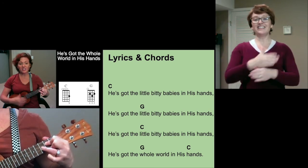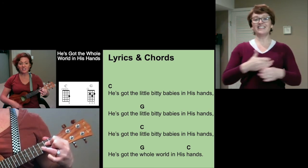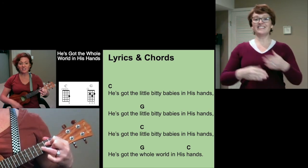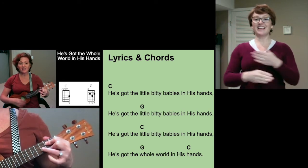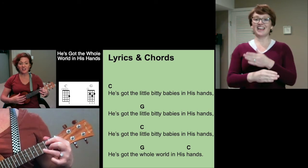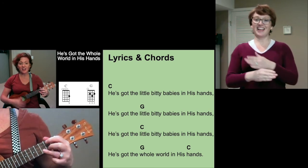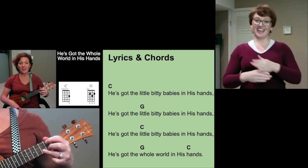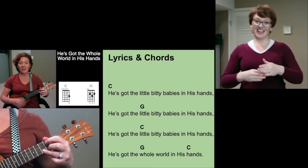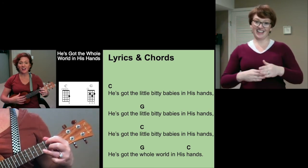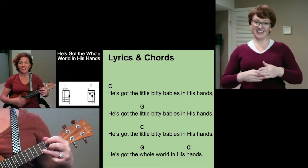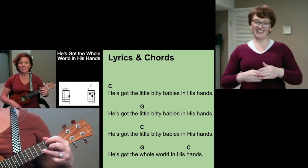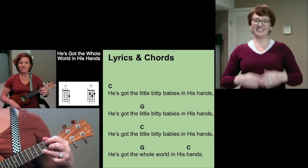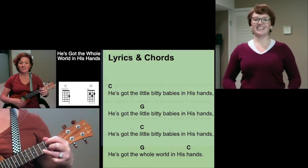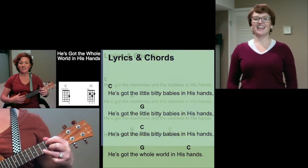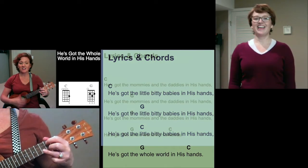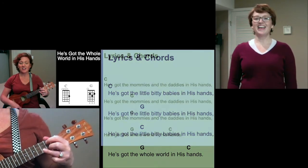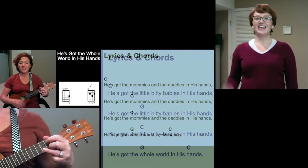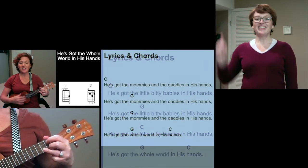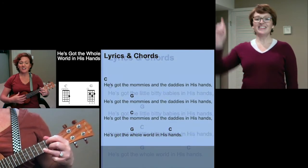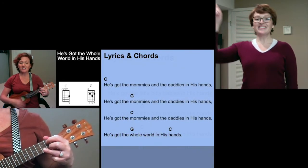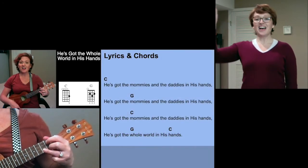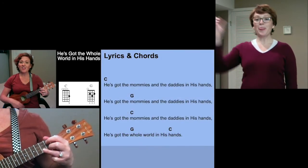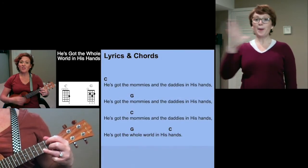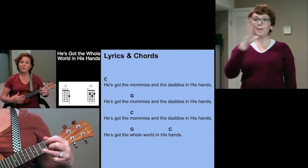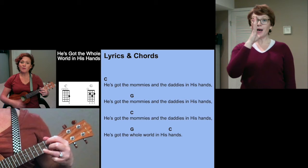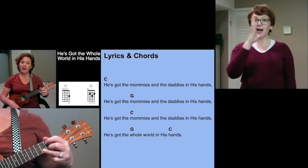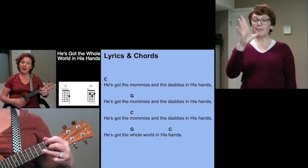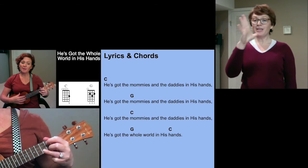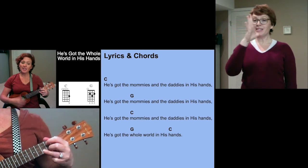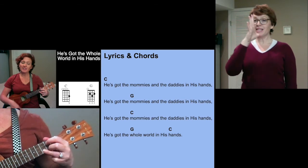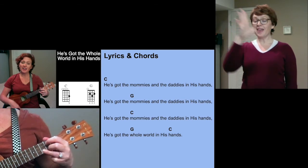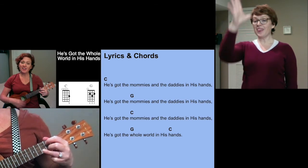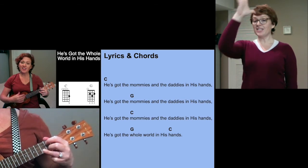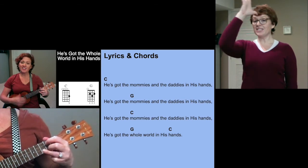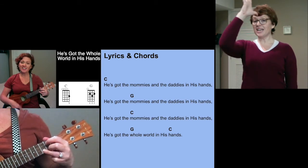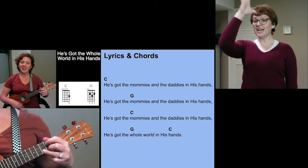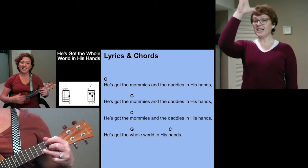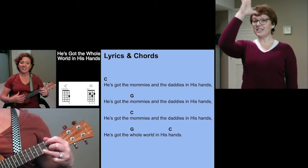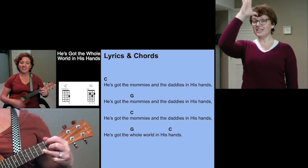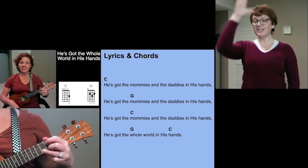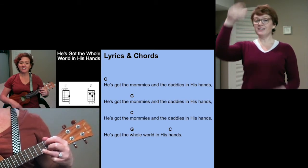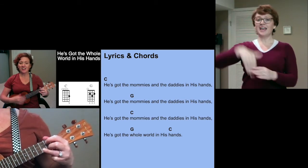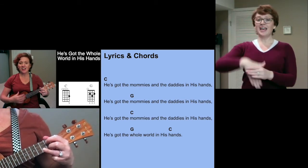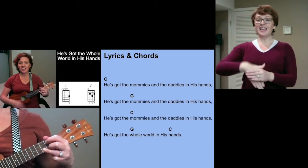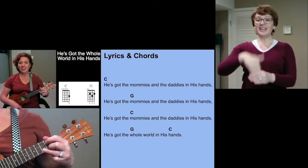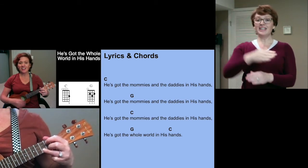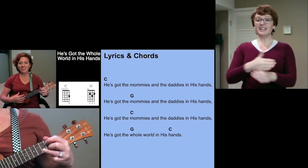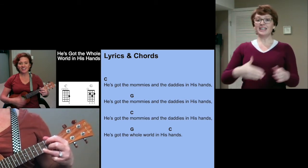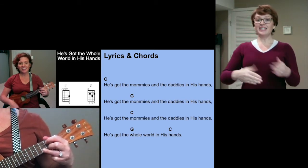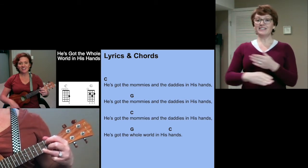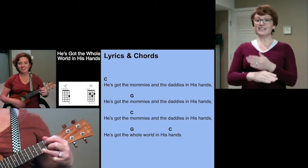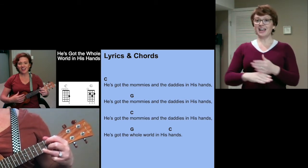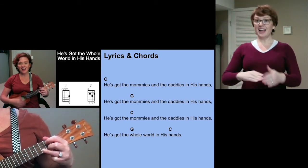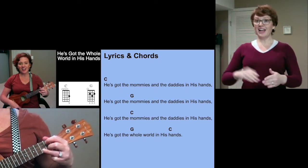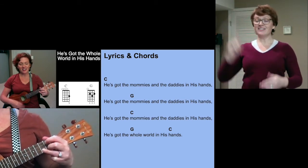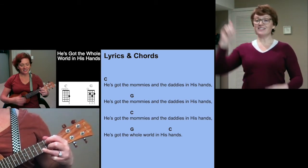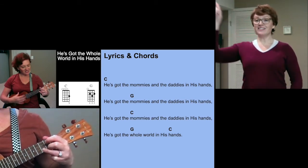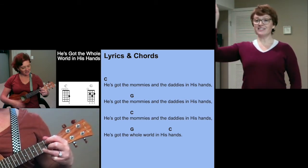his hands. He's got the mommies and the daddies in his hands. He's got